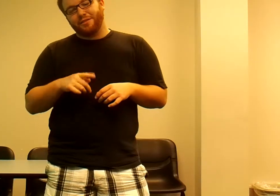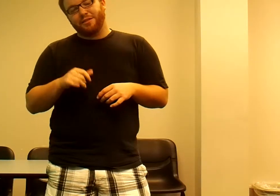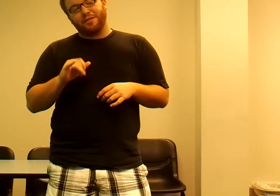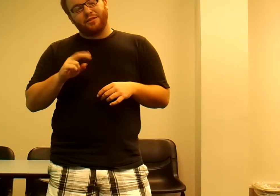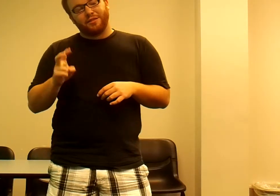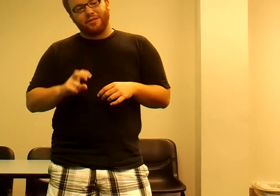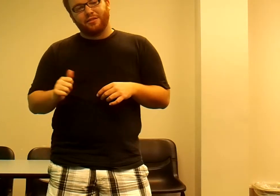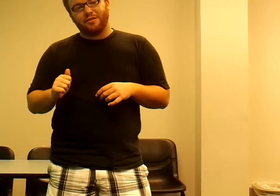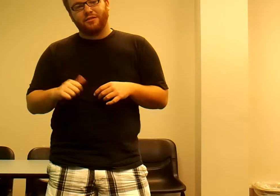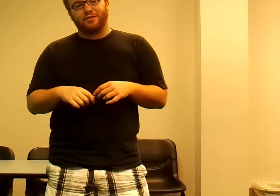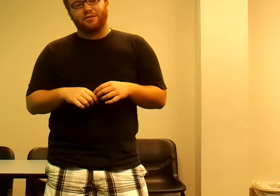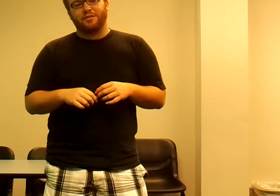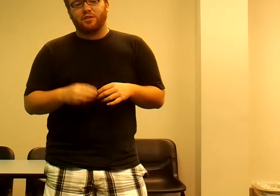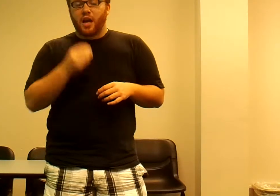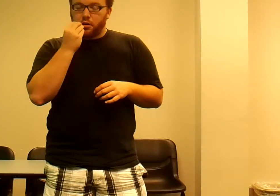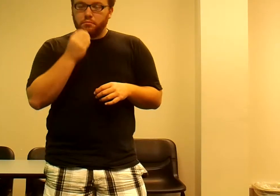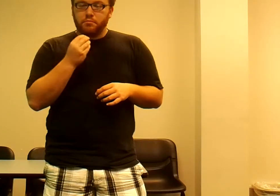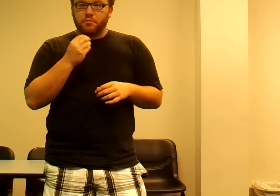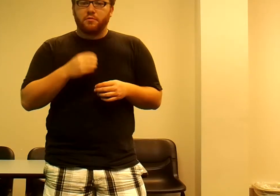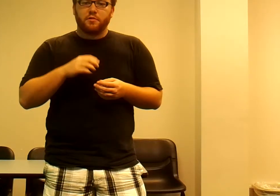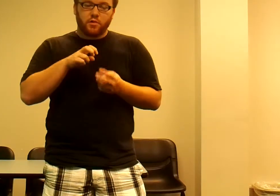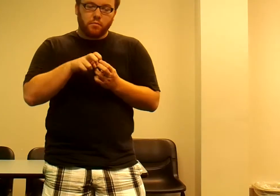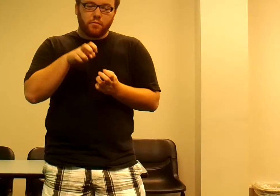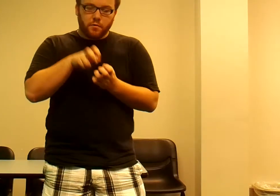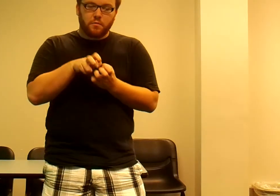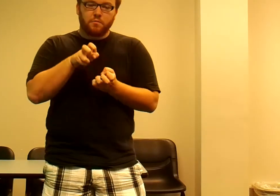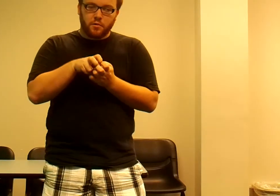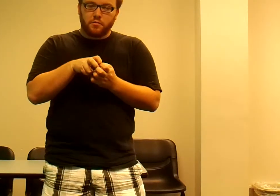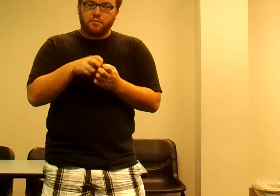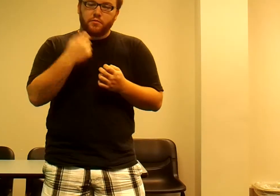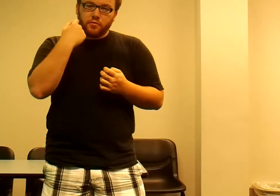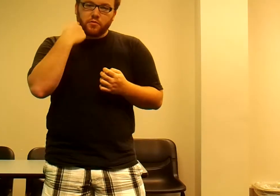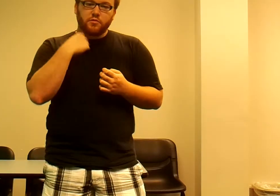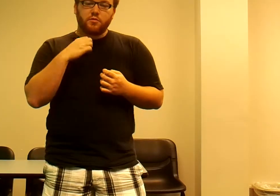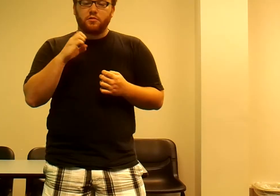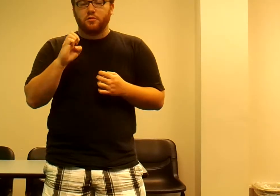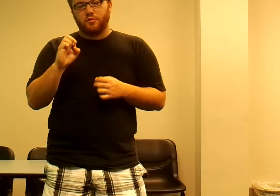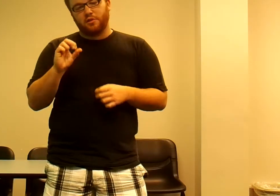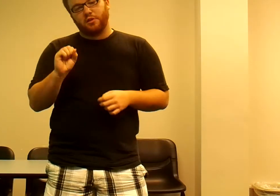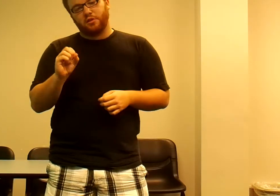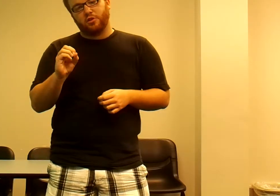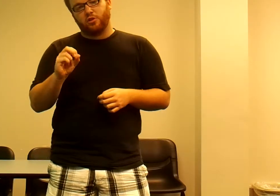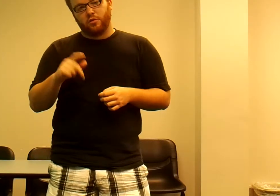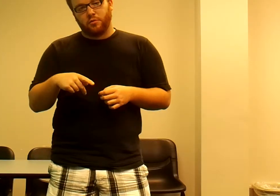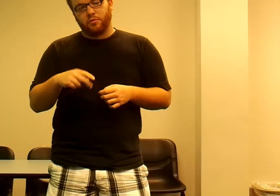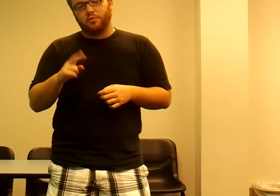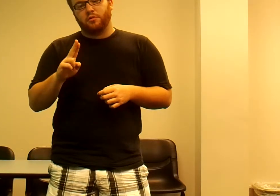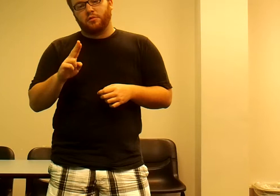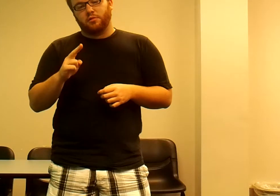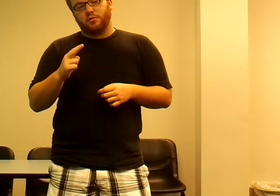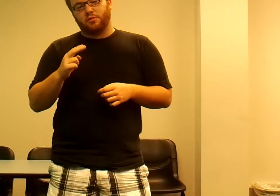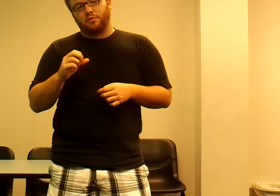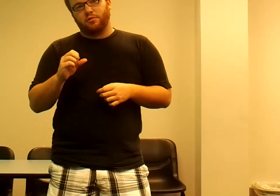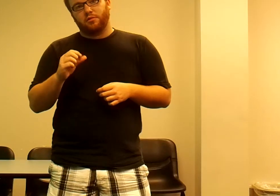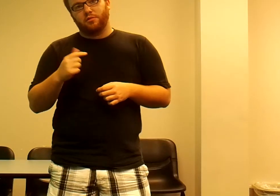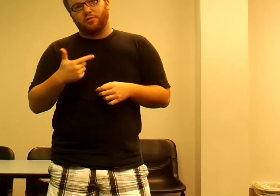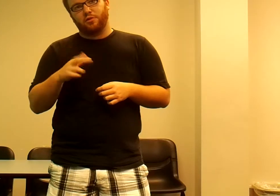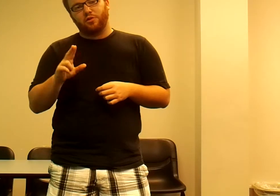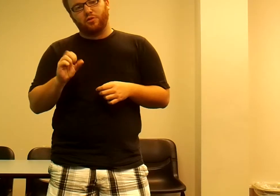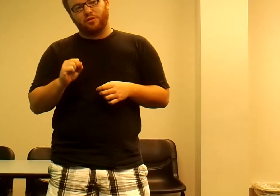bite, and then you chewed it, and it went down your esophagus. And remember, we talked about this before. Your esophagus is that